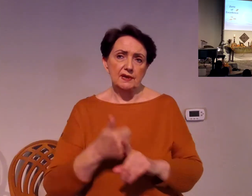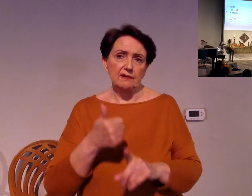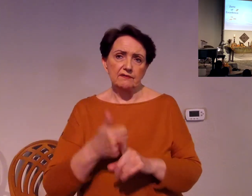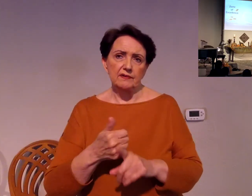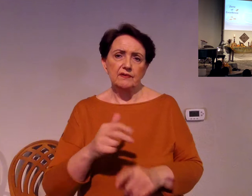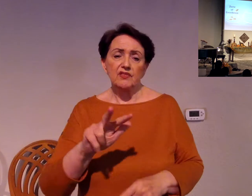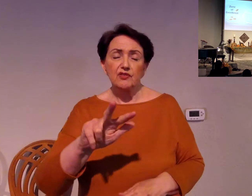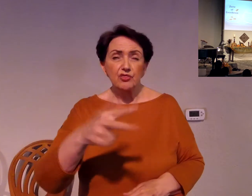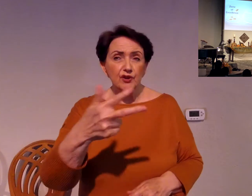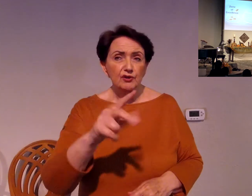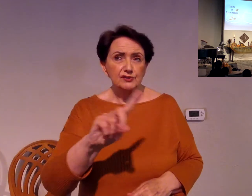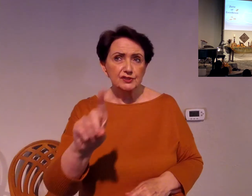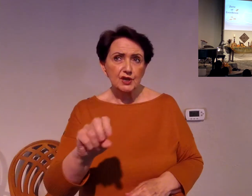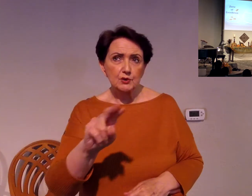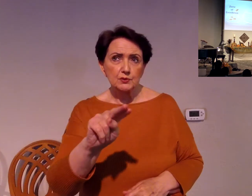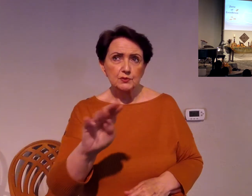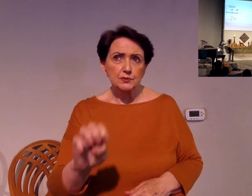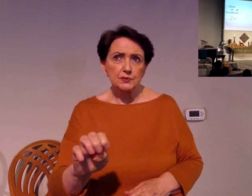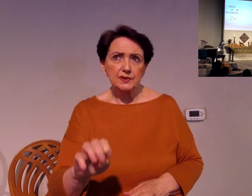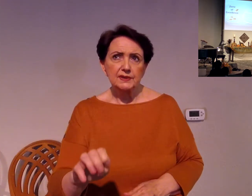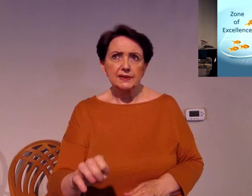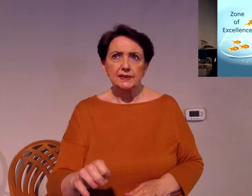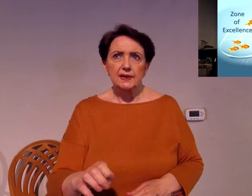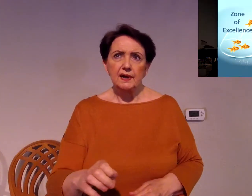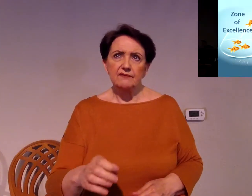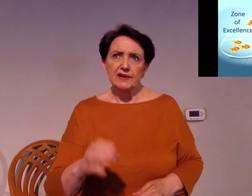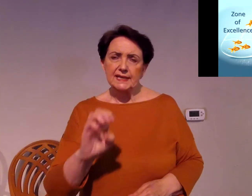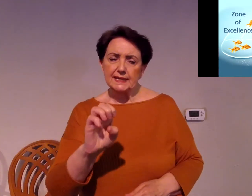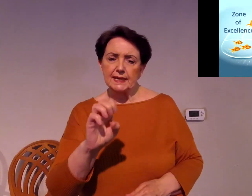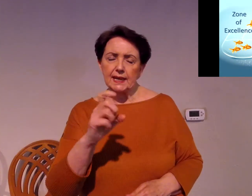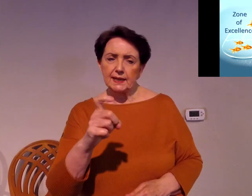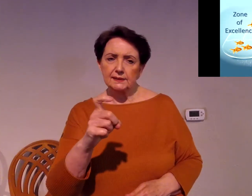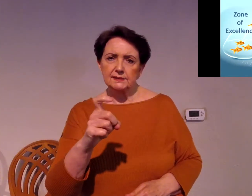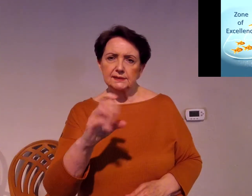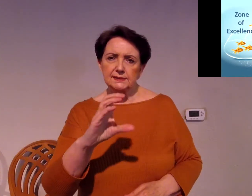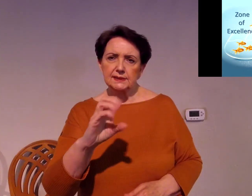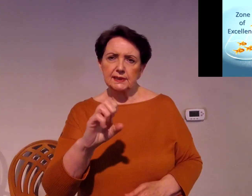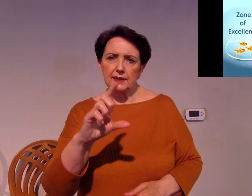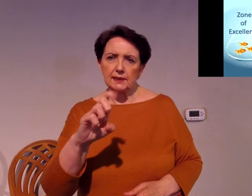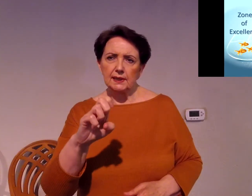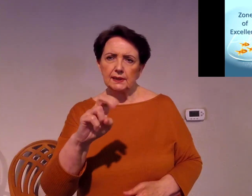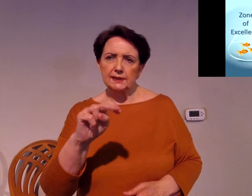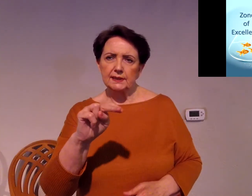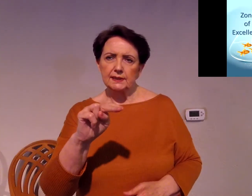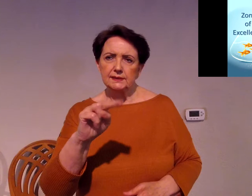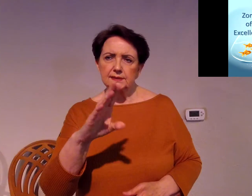third zone is the zone of excellence. The zone of excellence.